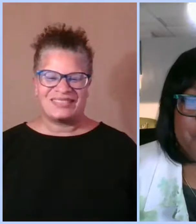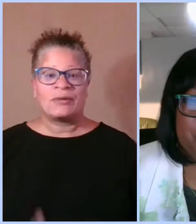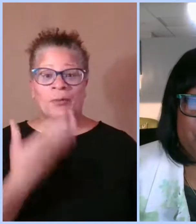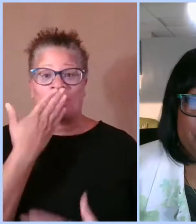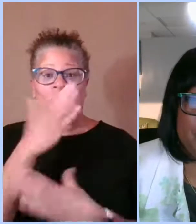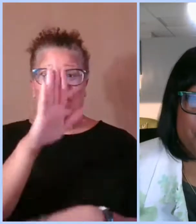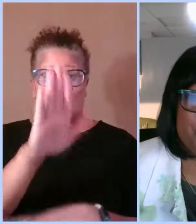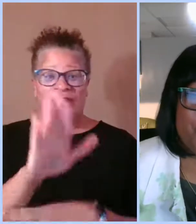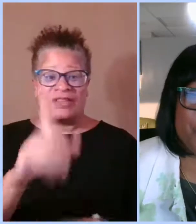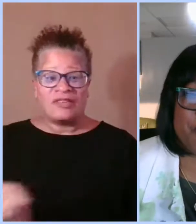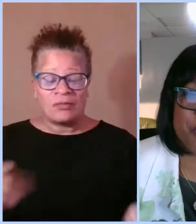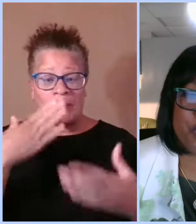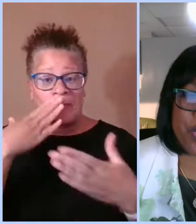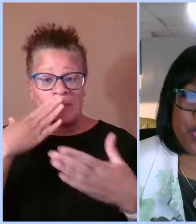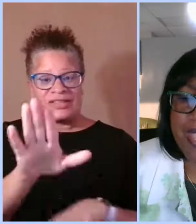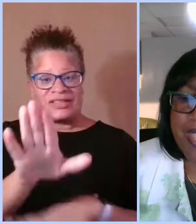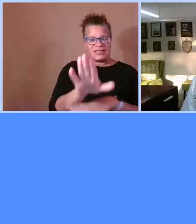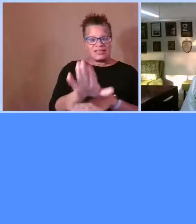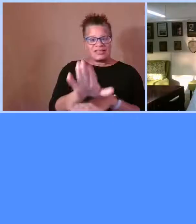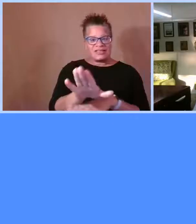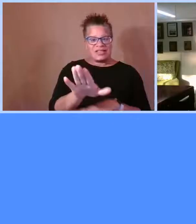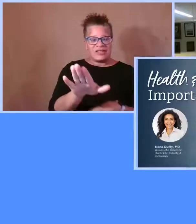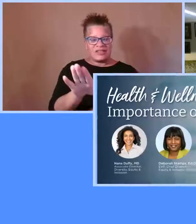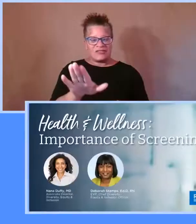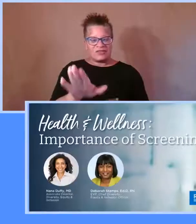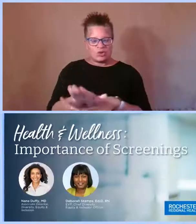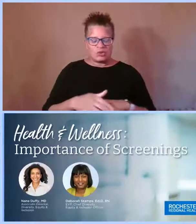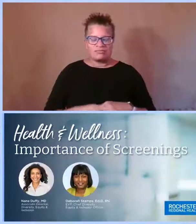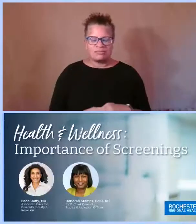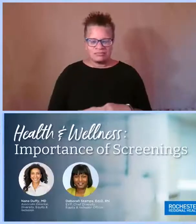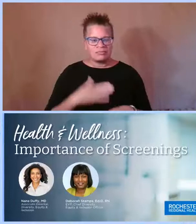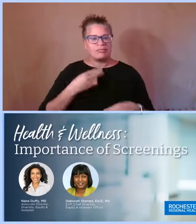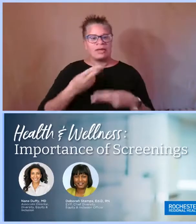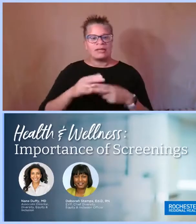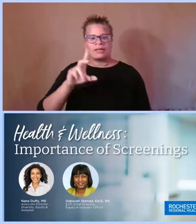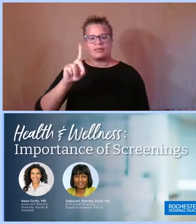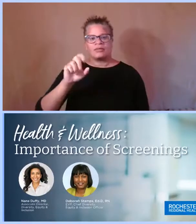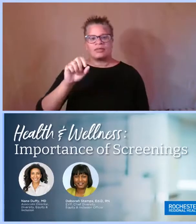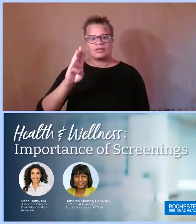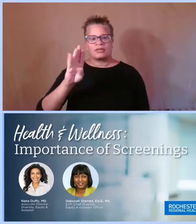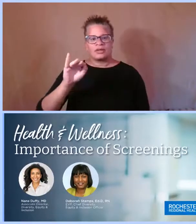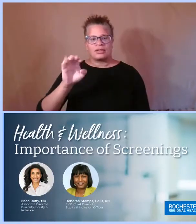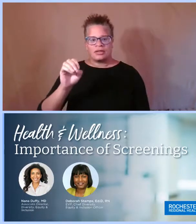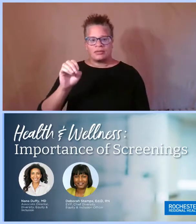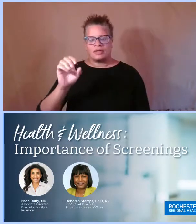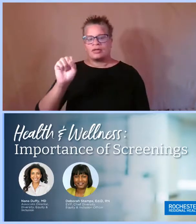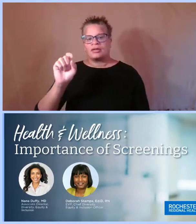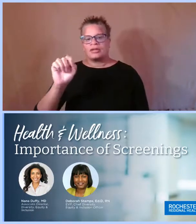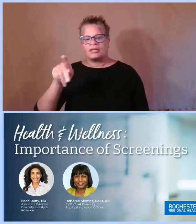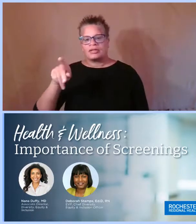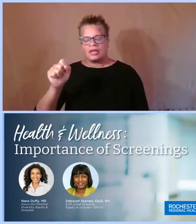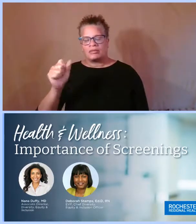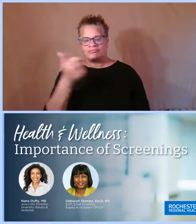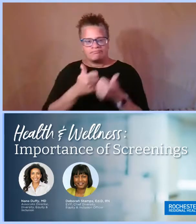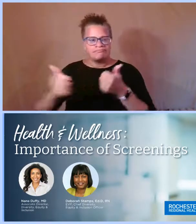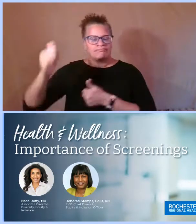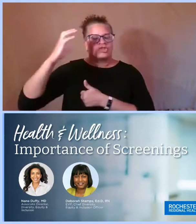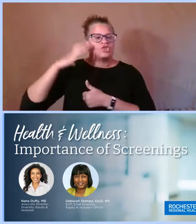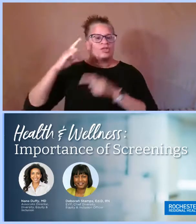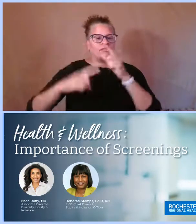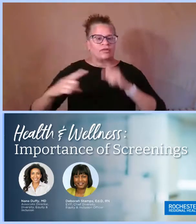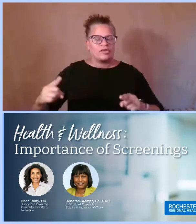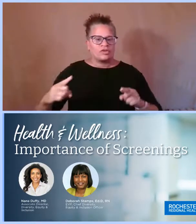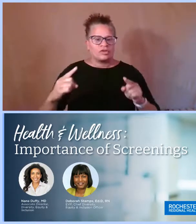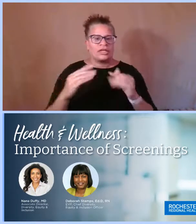Good evening, everyone. Thank you so much for joining us this evening. My name is Debbie Stamps. I'm the Chief Diversity and Equity Inclusion Officer